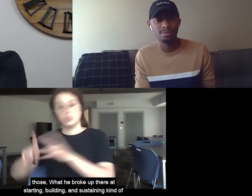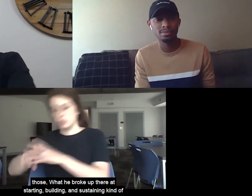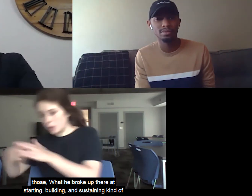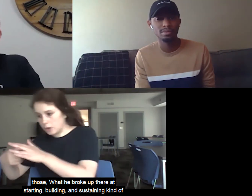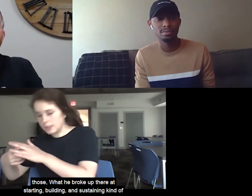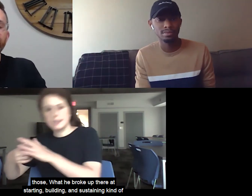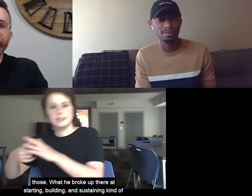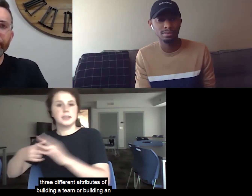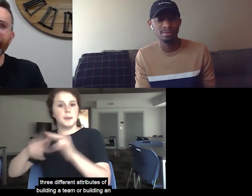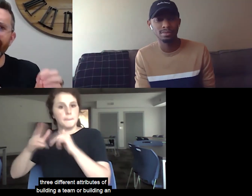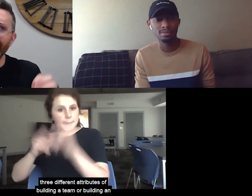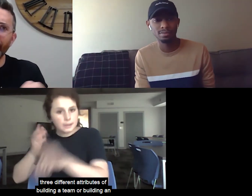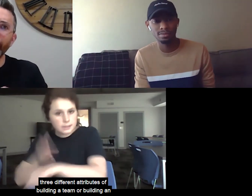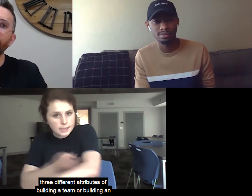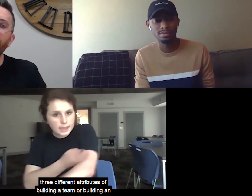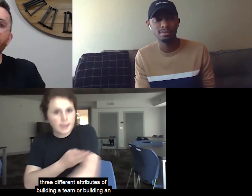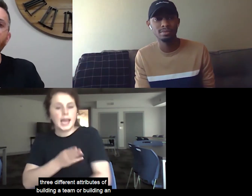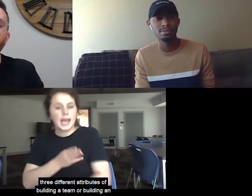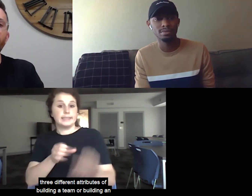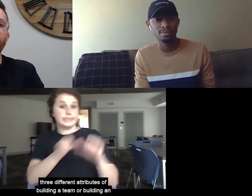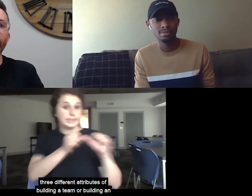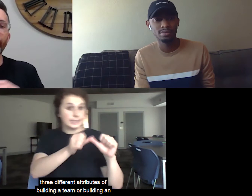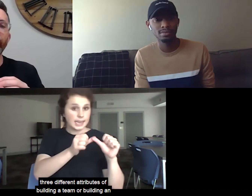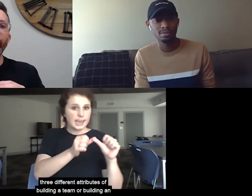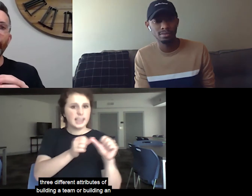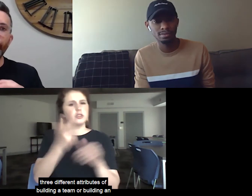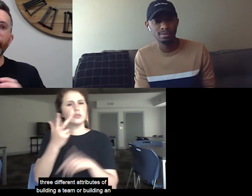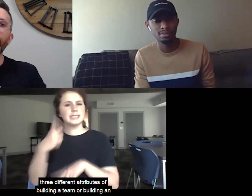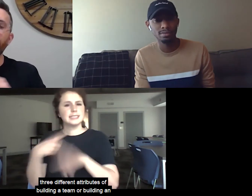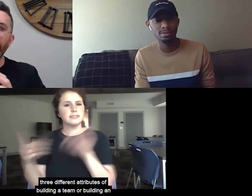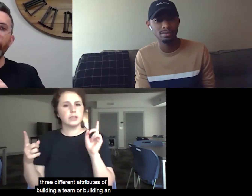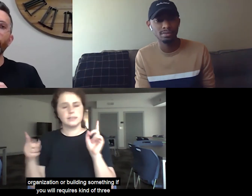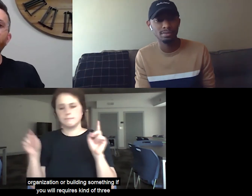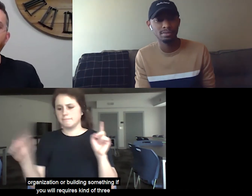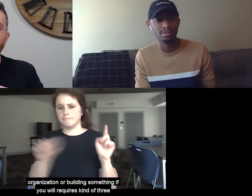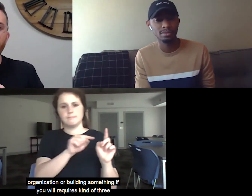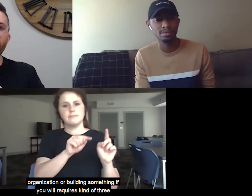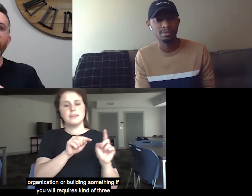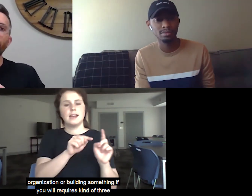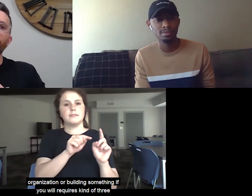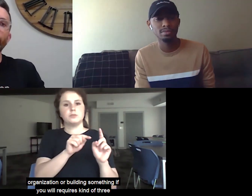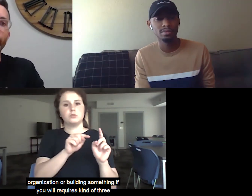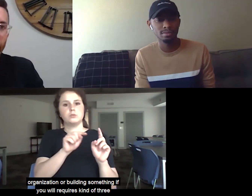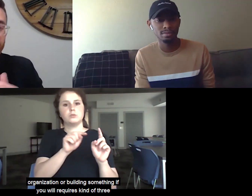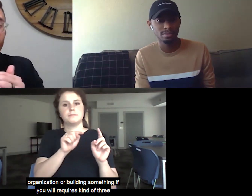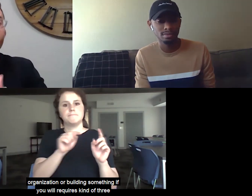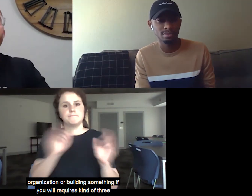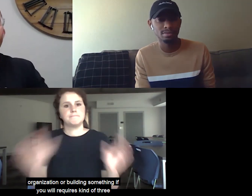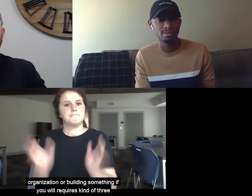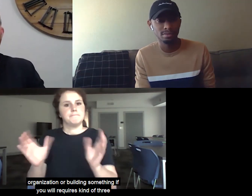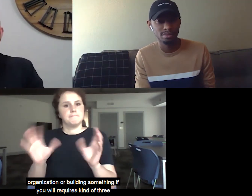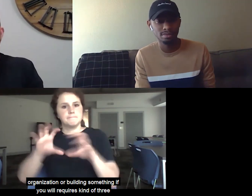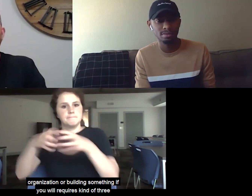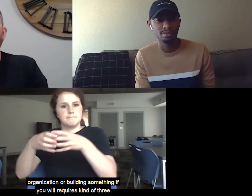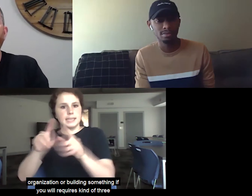and sustaining, kind of three different attributes of building a team or building an organization or building